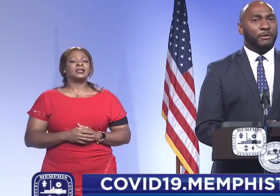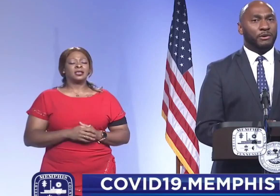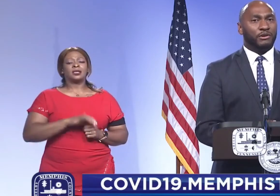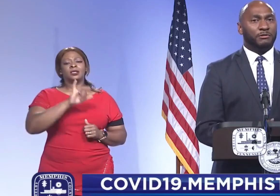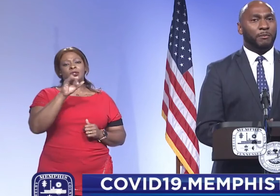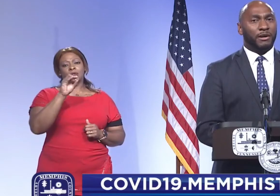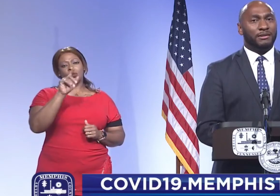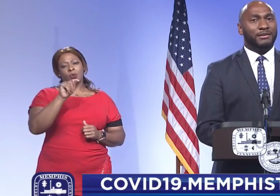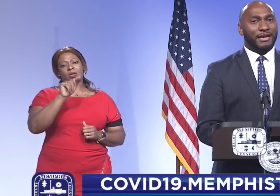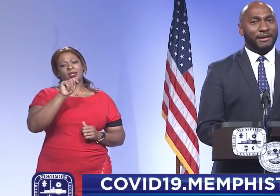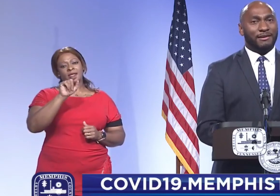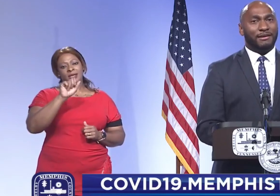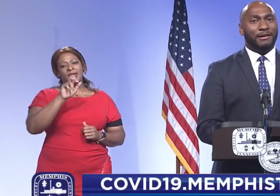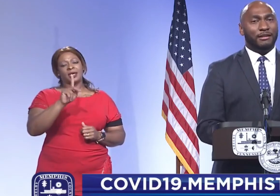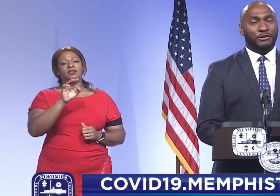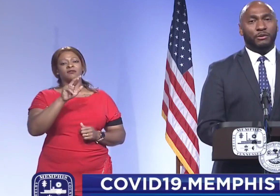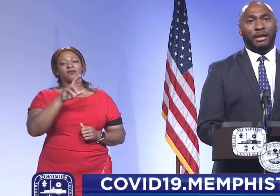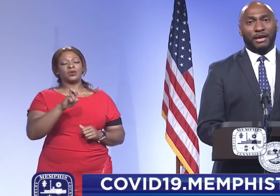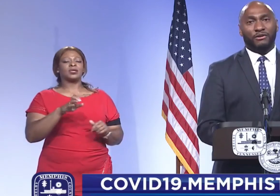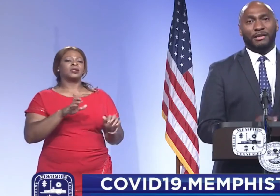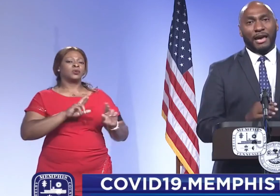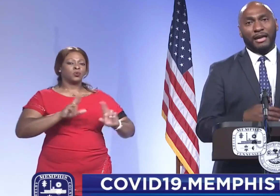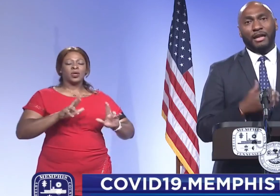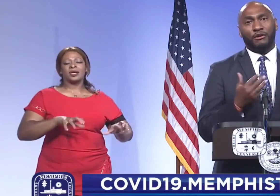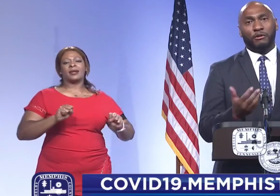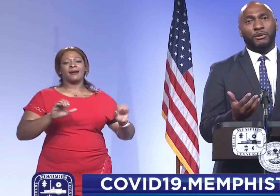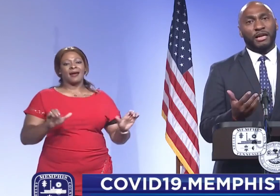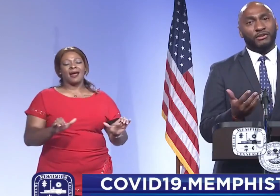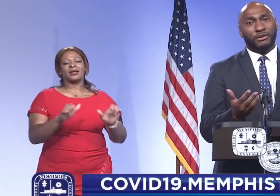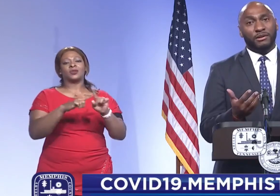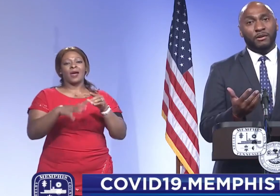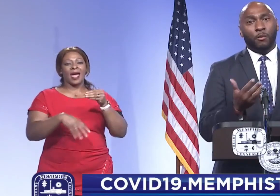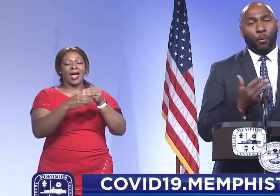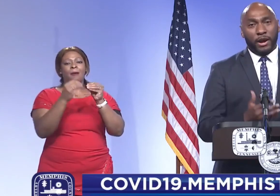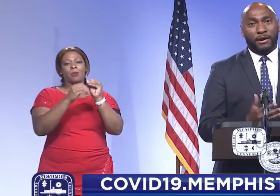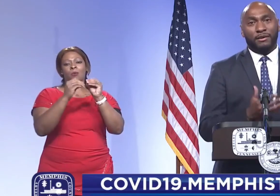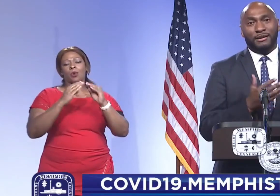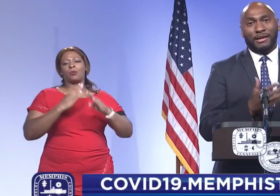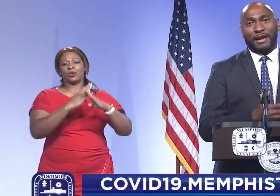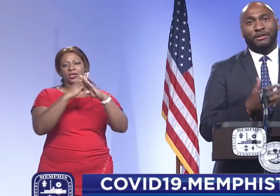Task Force is prepared to take additional action to add layers of protection